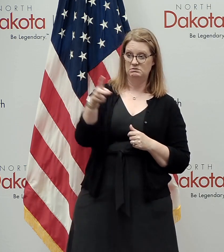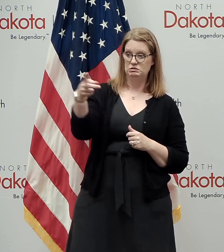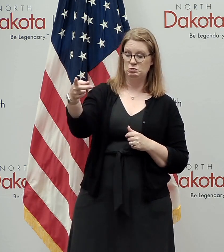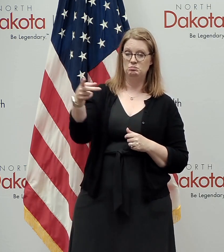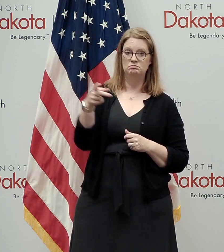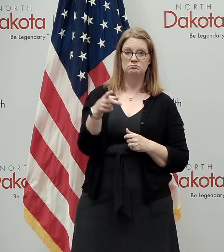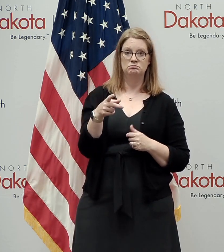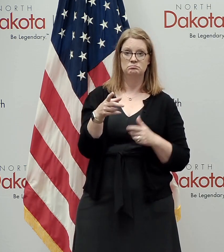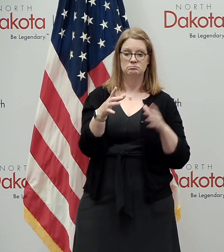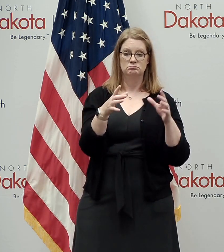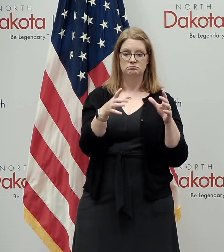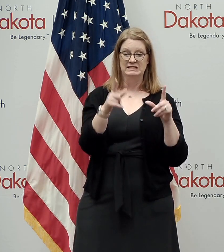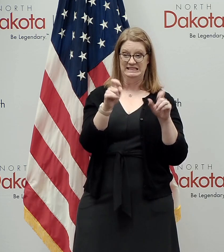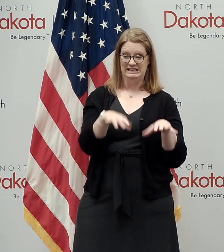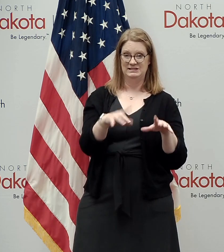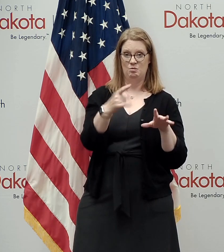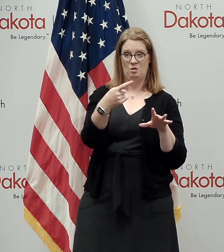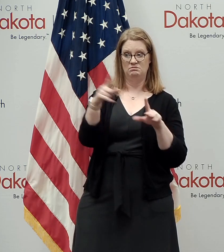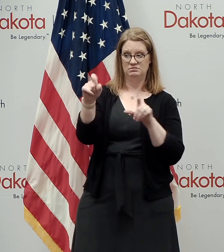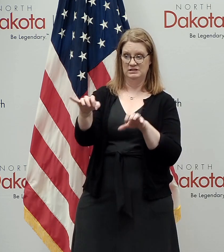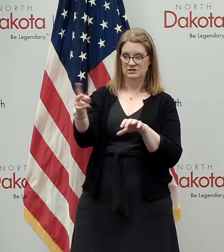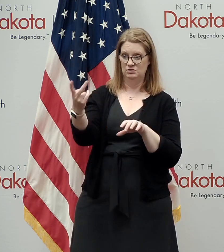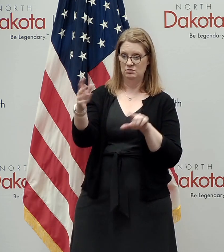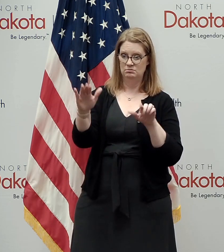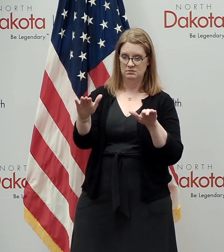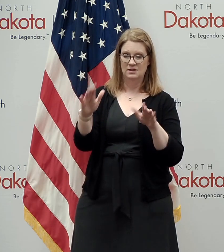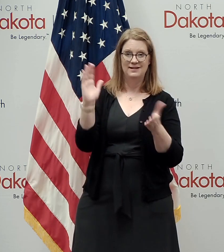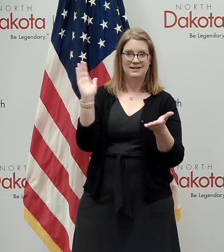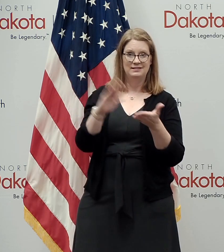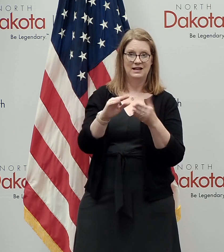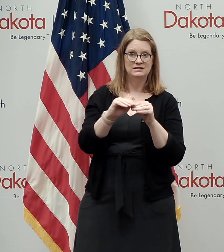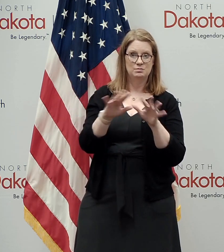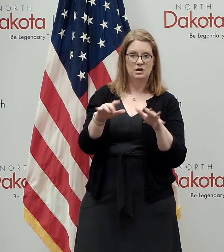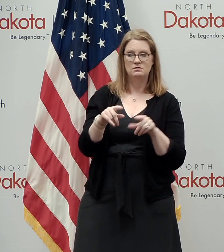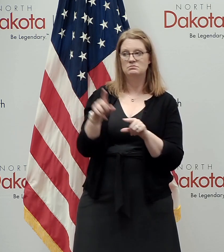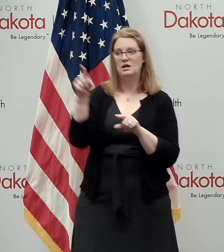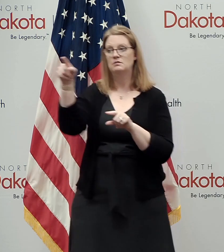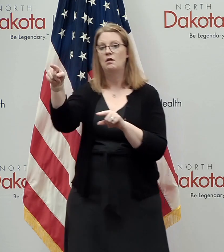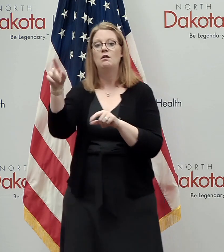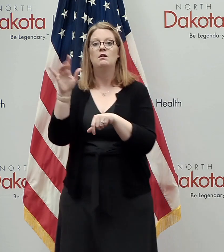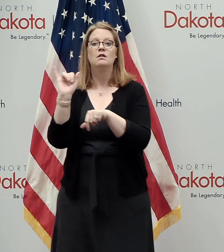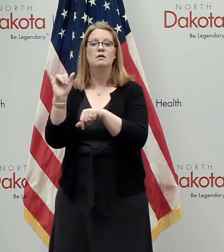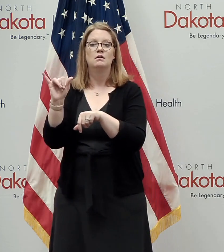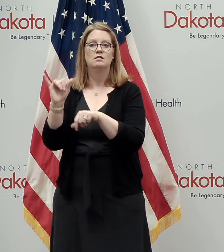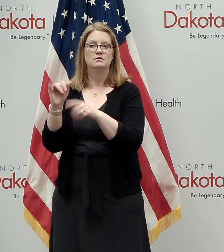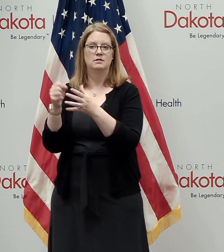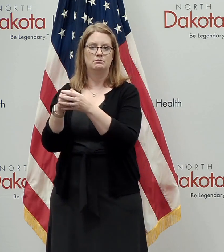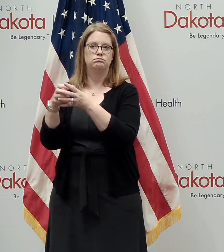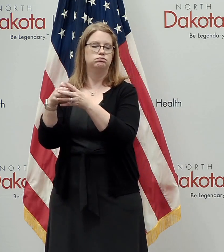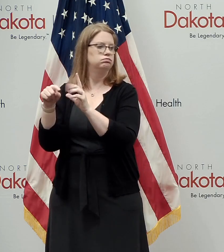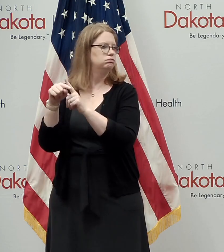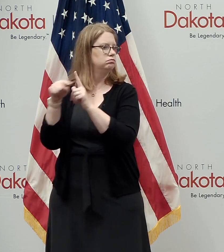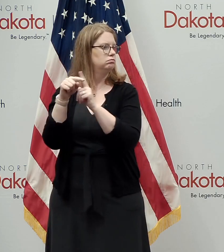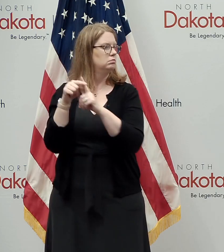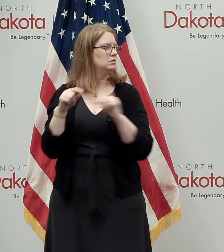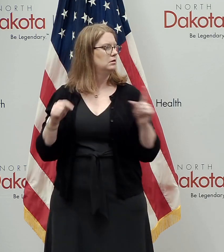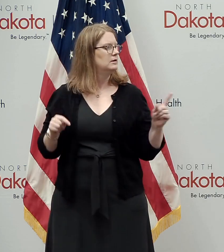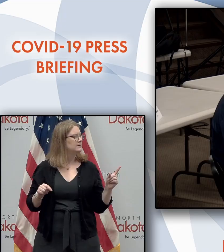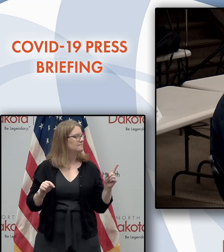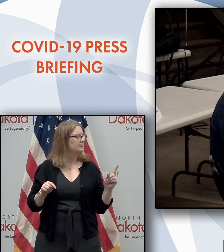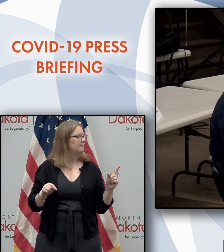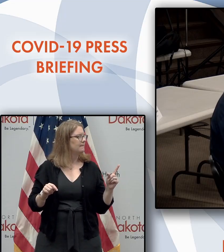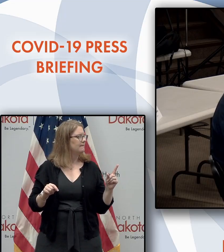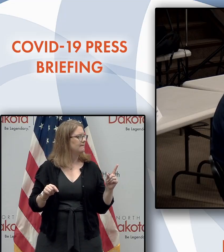were, things were was less spread. On this one, maybe a good early indicator. On that, there have